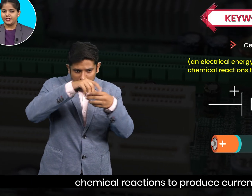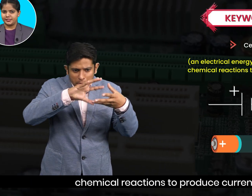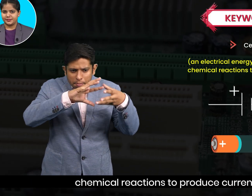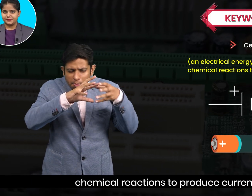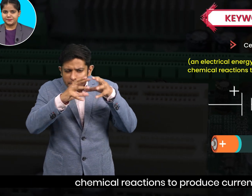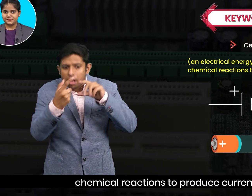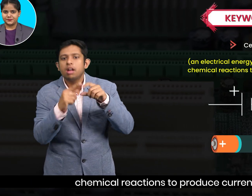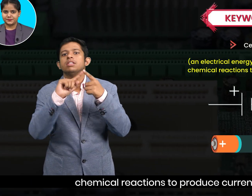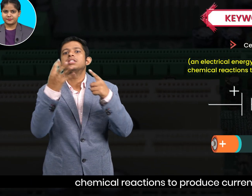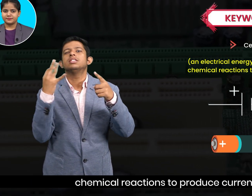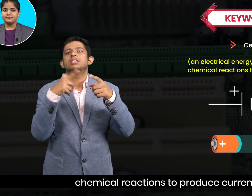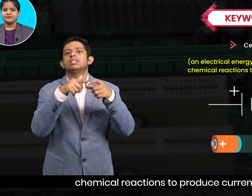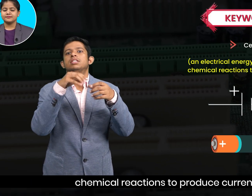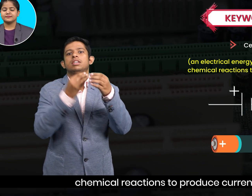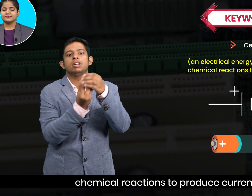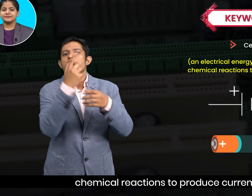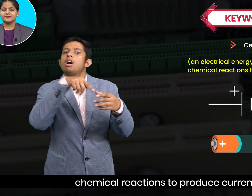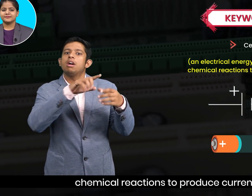produce current.